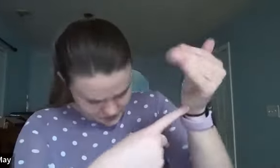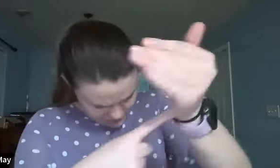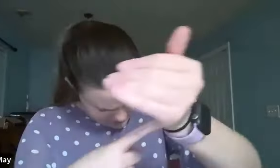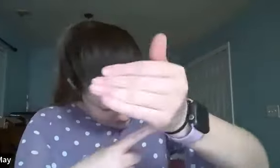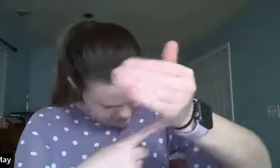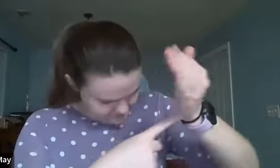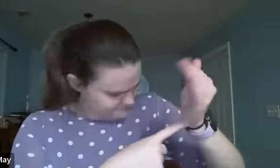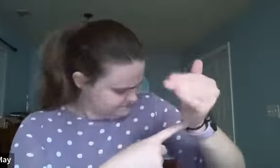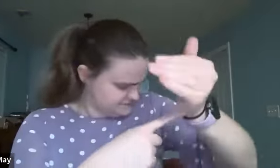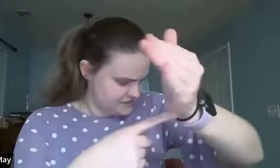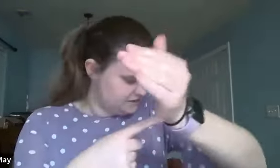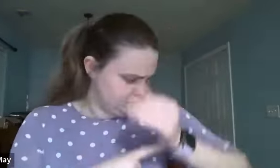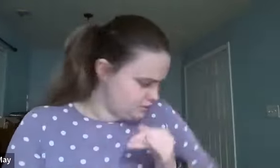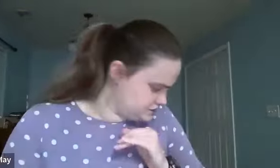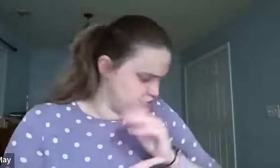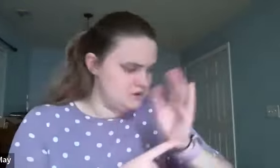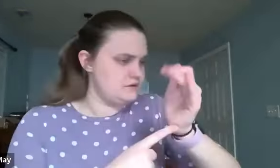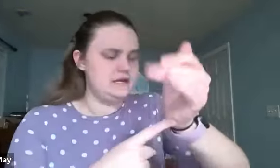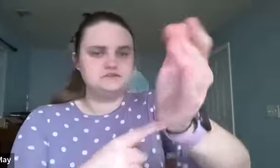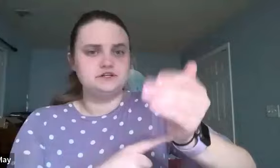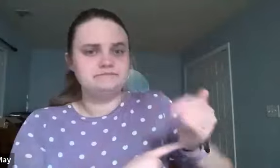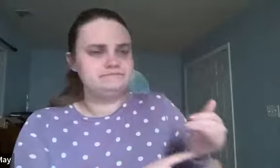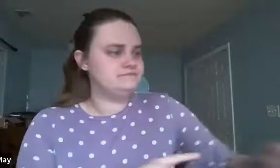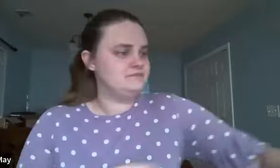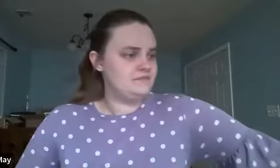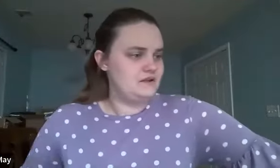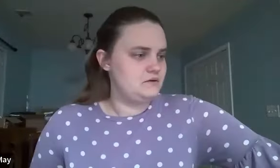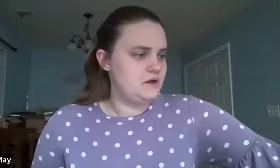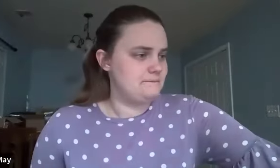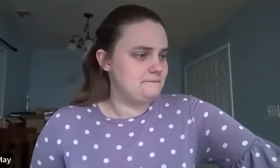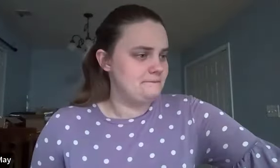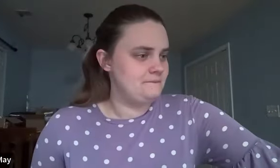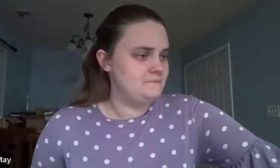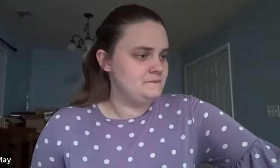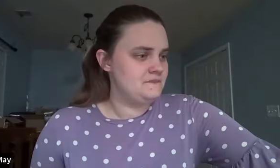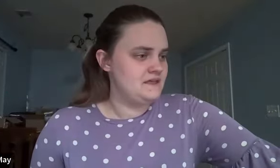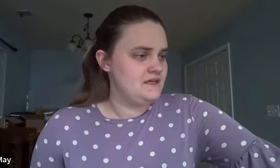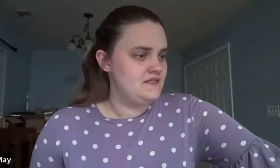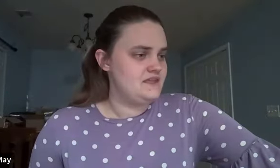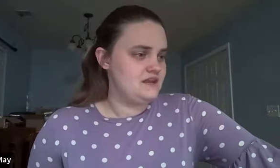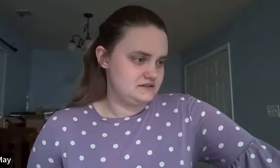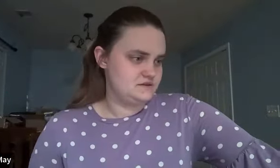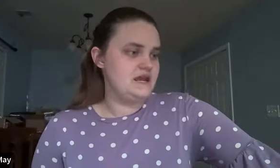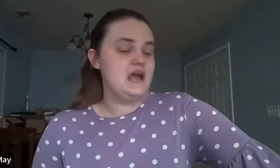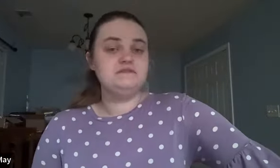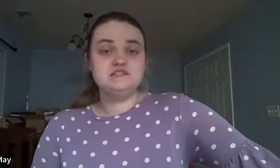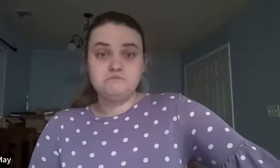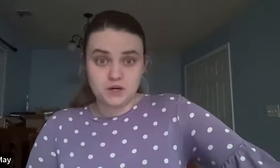Fish. I don't know what you want right now, sir. Okay. The next one I have is